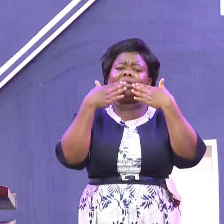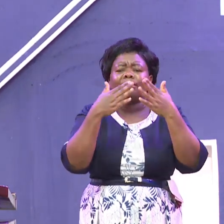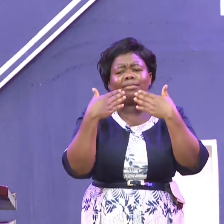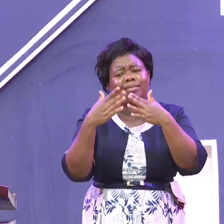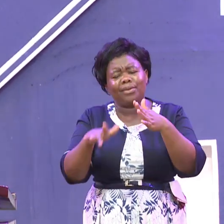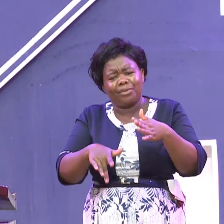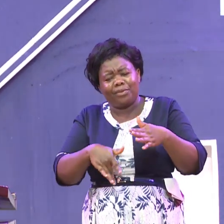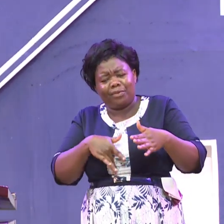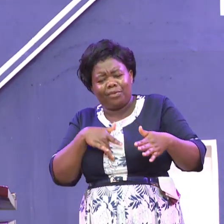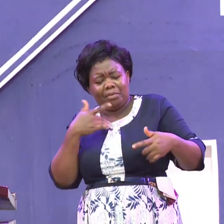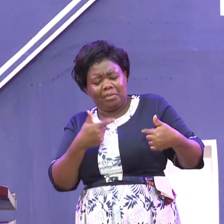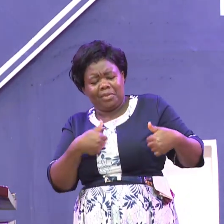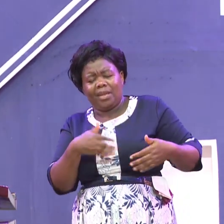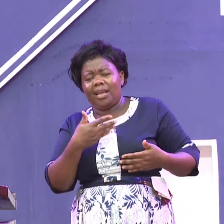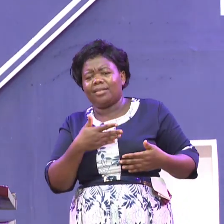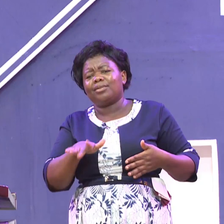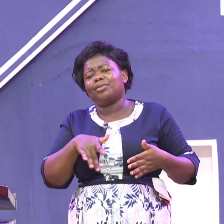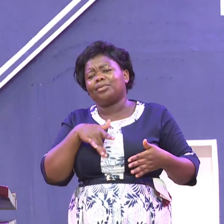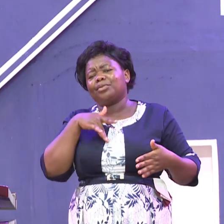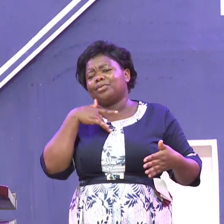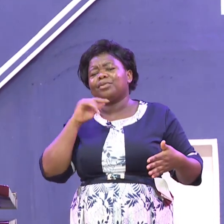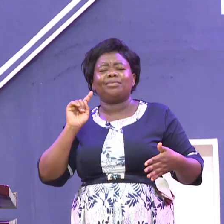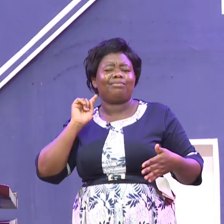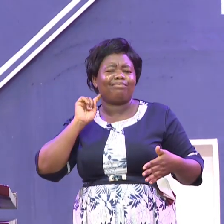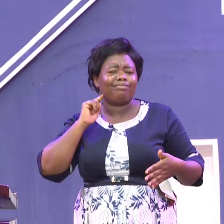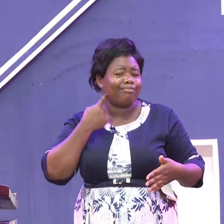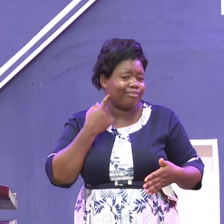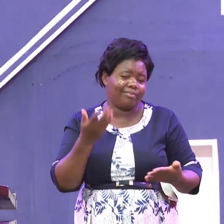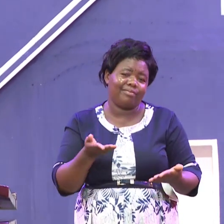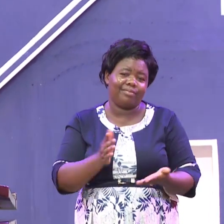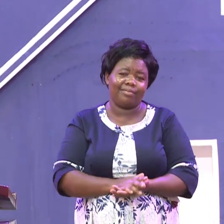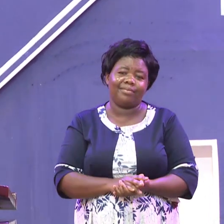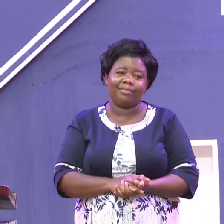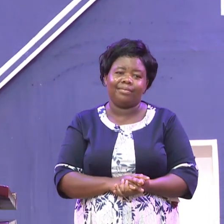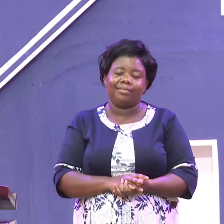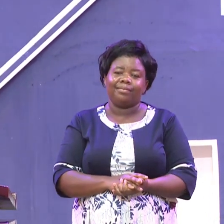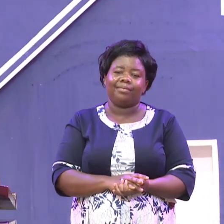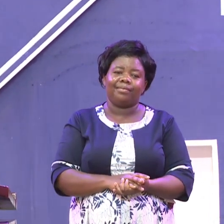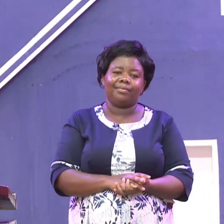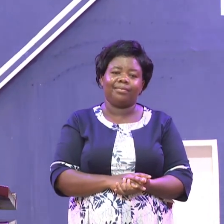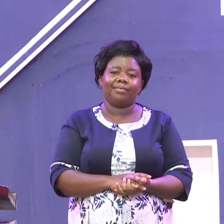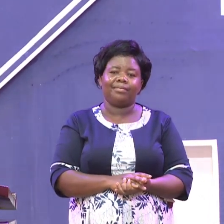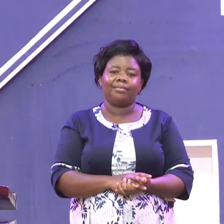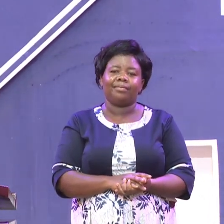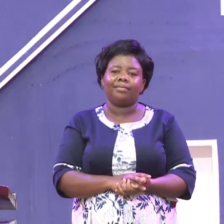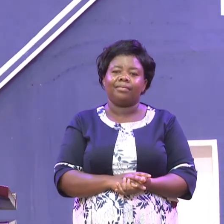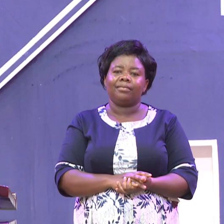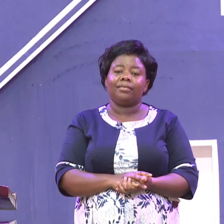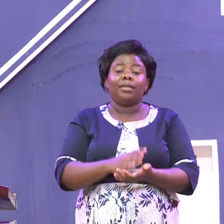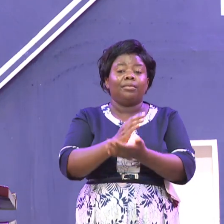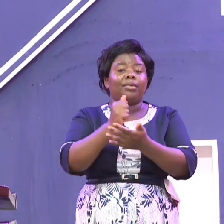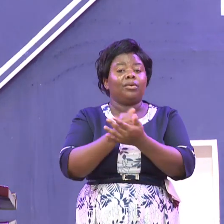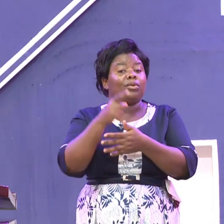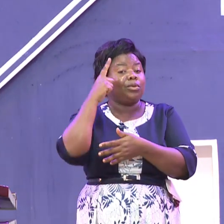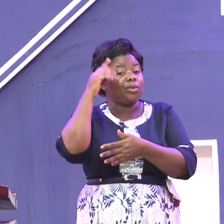muli owulira bulungi. And truthfully, whenever you are appreciated, you feel good. Kubanga